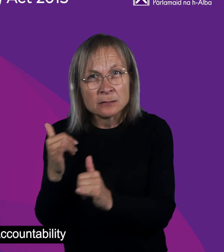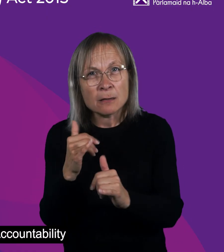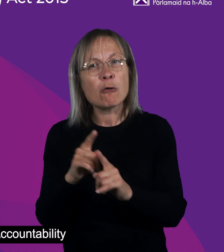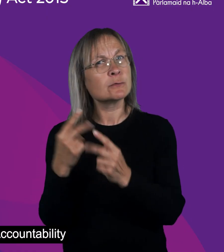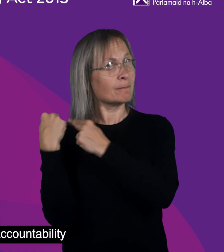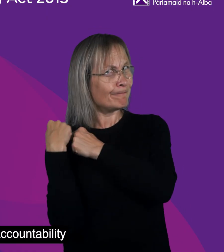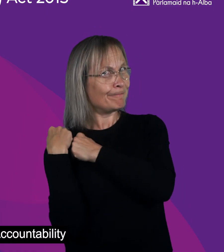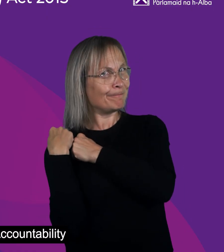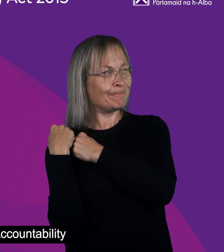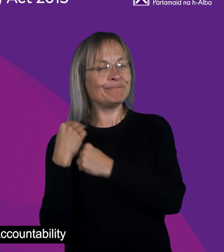Monitoring and accountability.